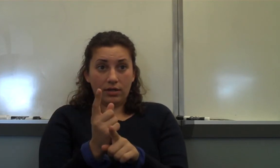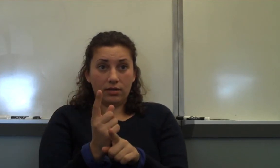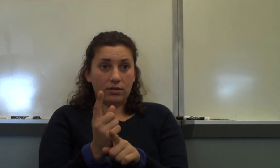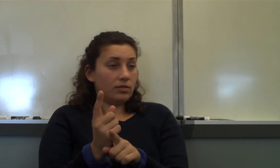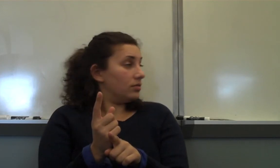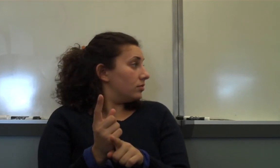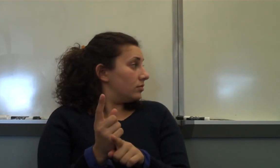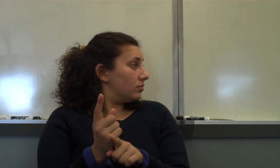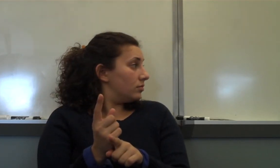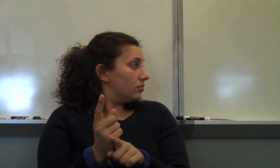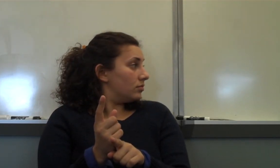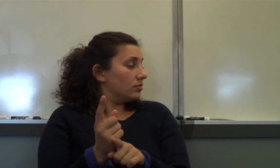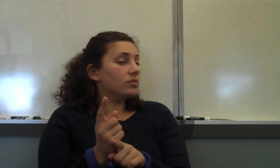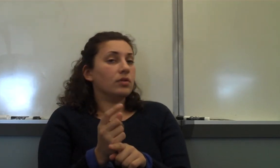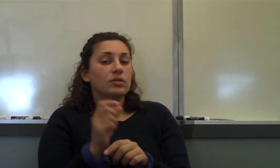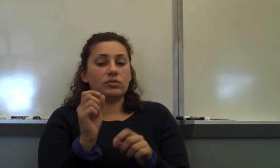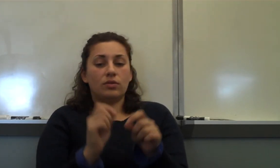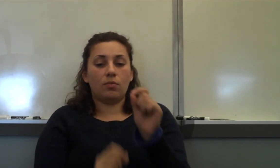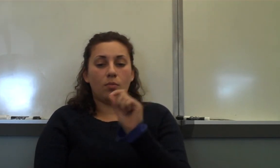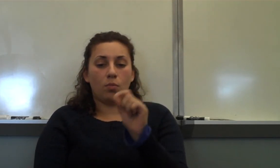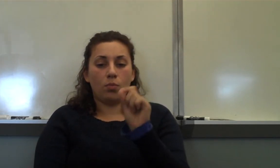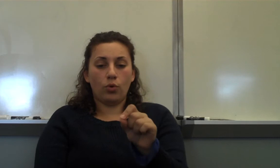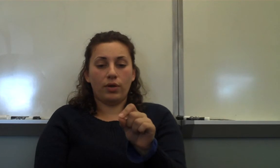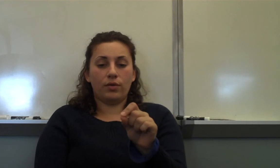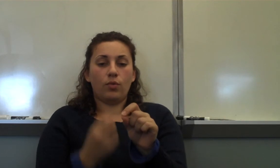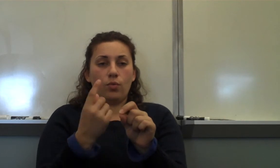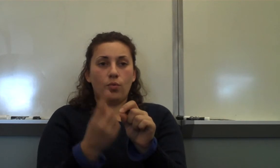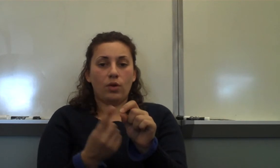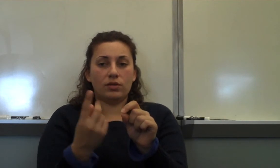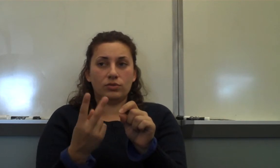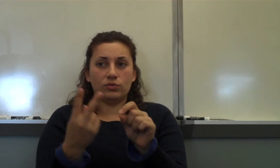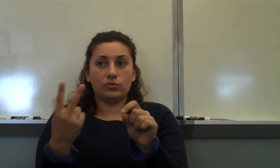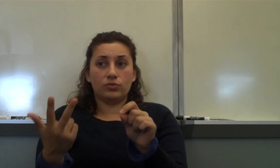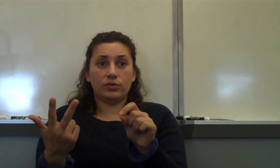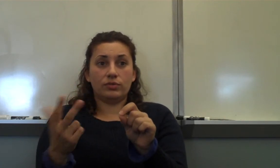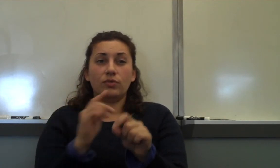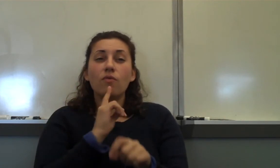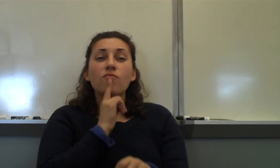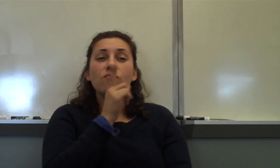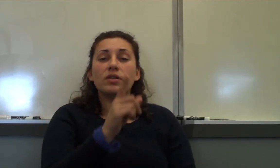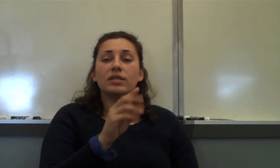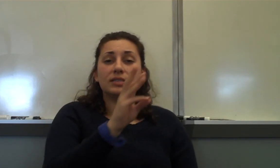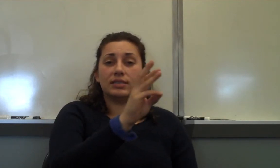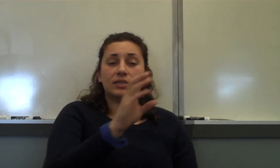Here's the decimal point. Make 1, 2, 3. So it's 626.250,